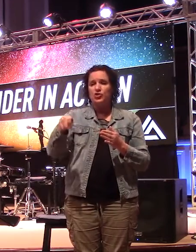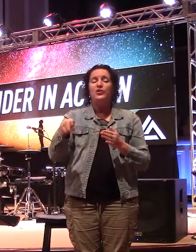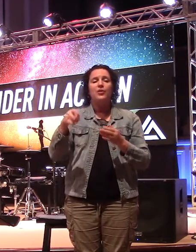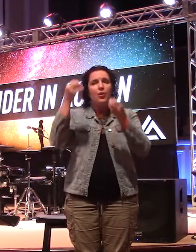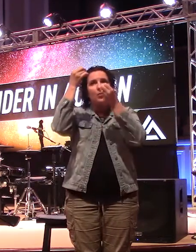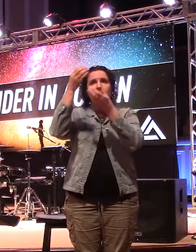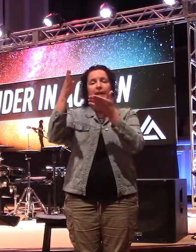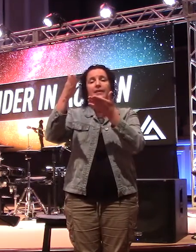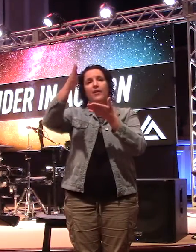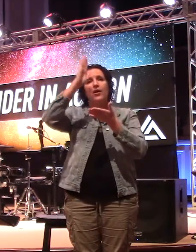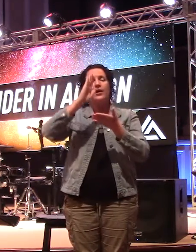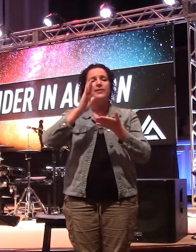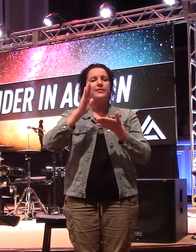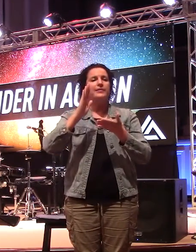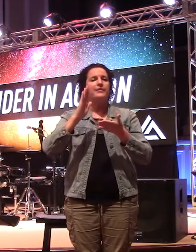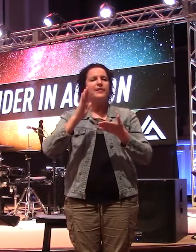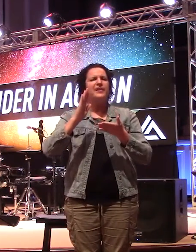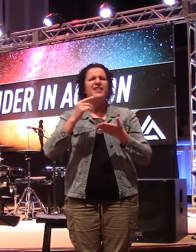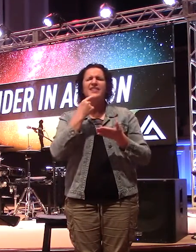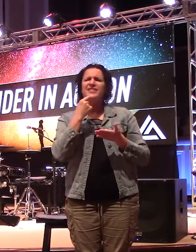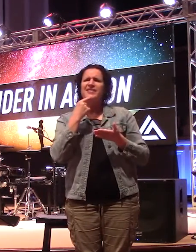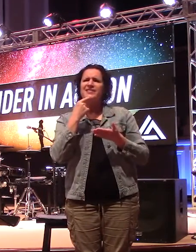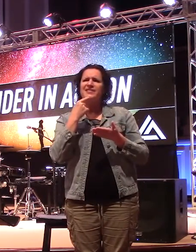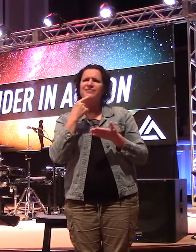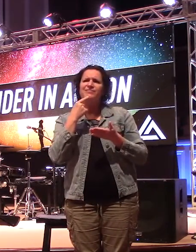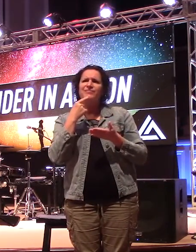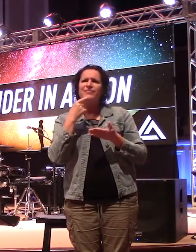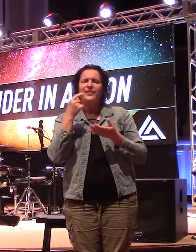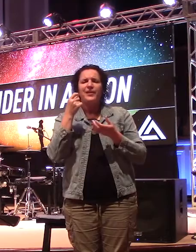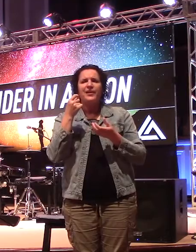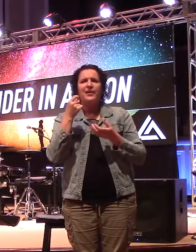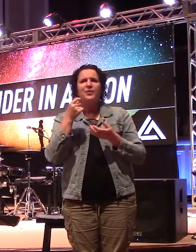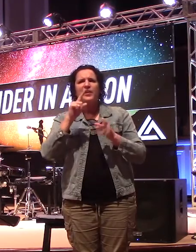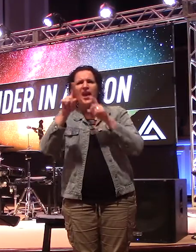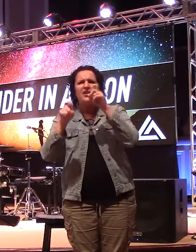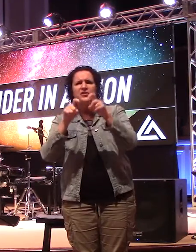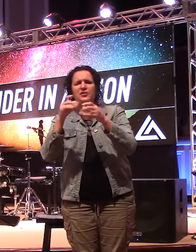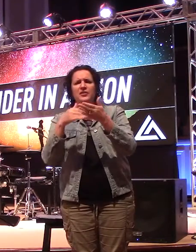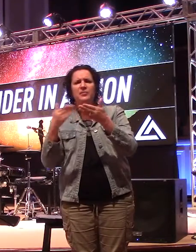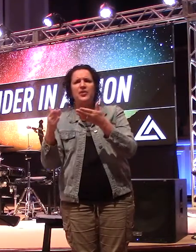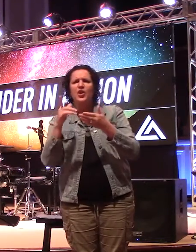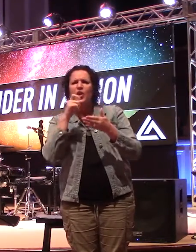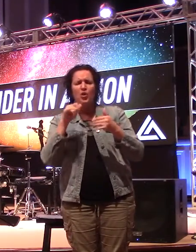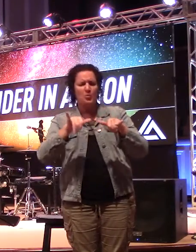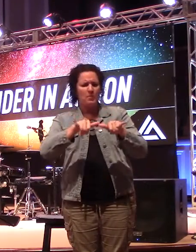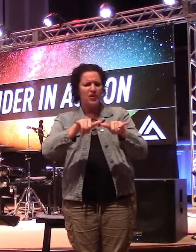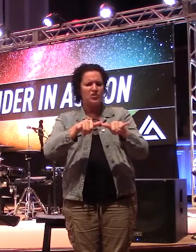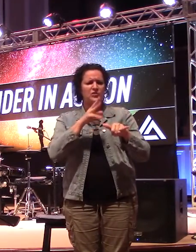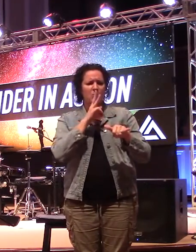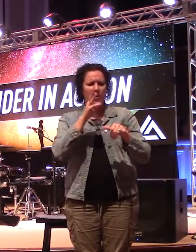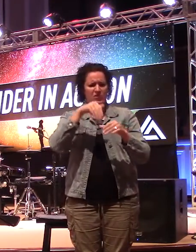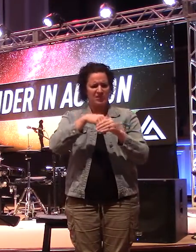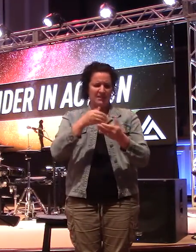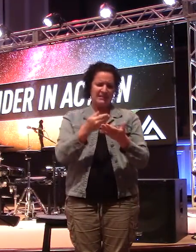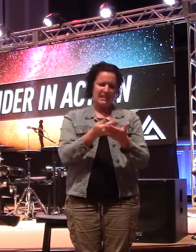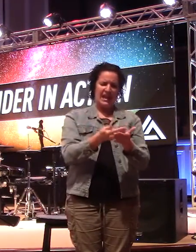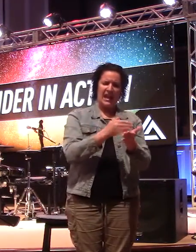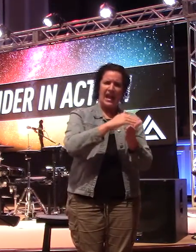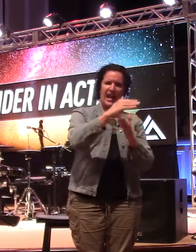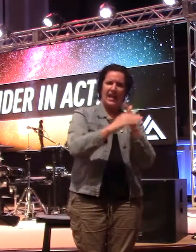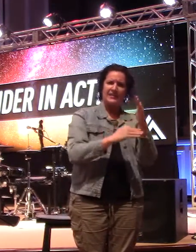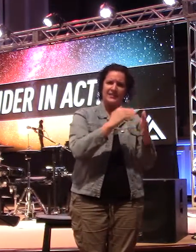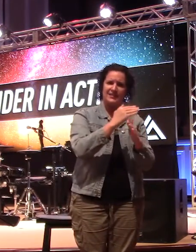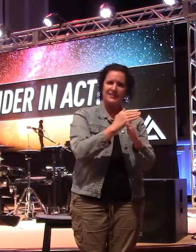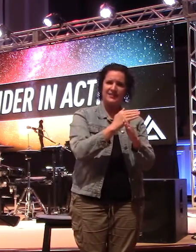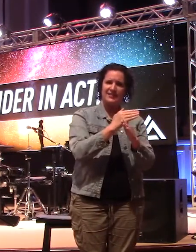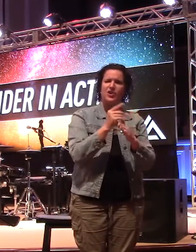rhetorical, but he says, let me ask you something. Who has measured the waters in the hollow of his hand? Do you want to know how big